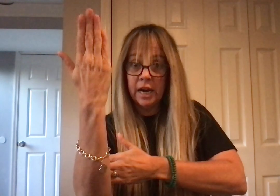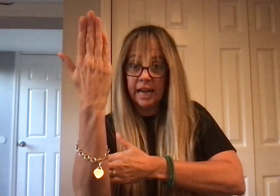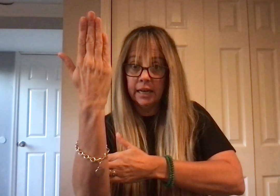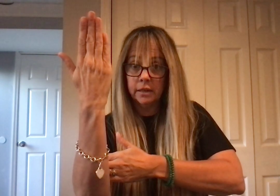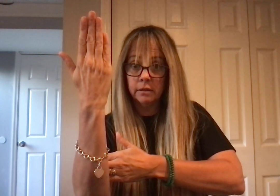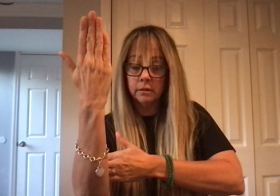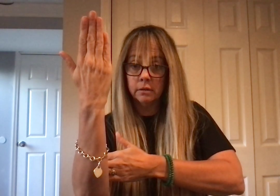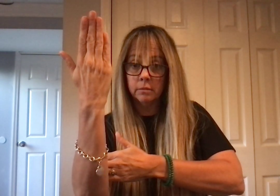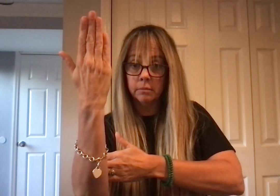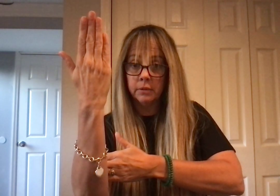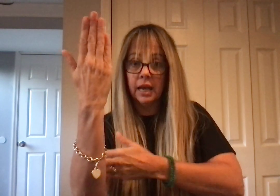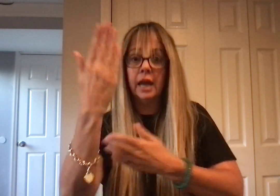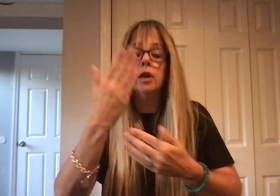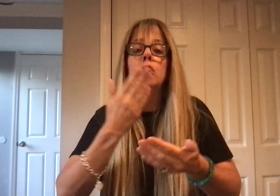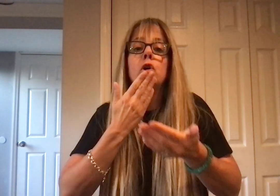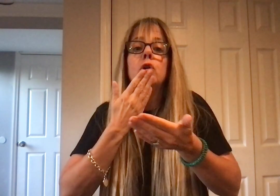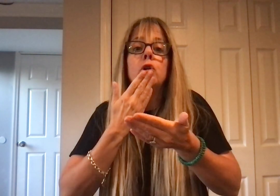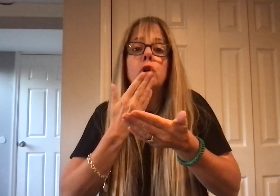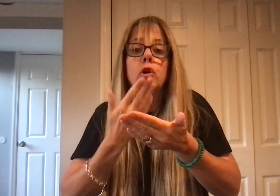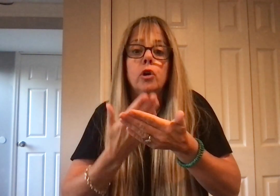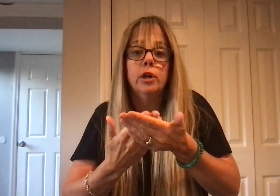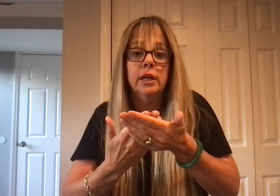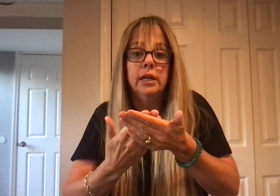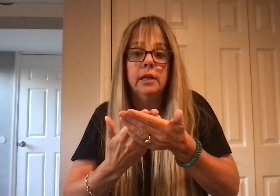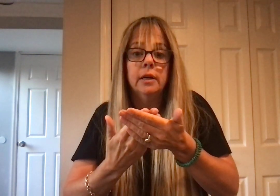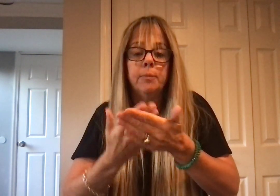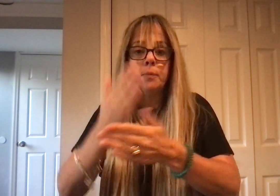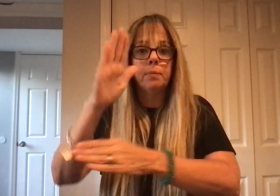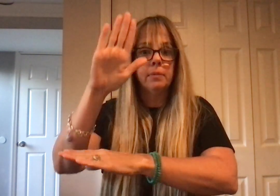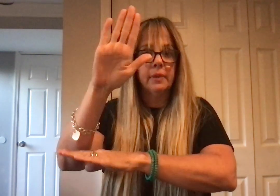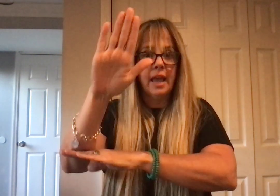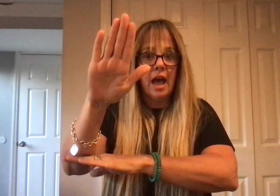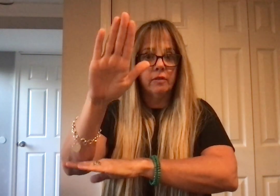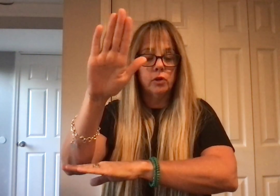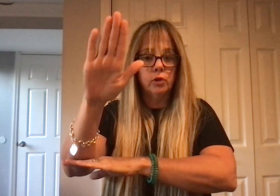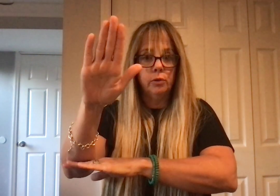morning. Okay, good afternoon.